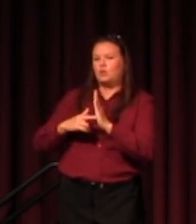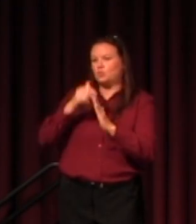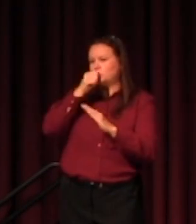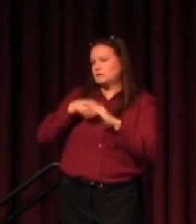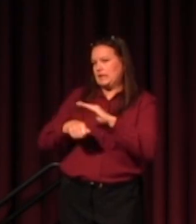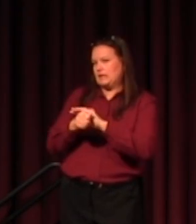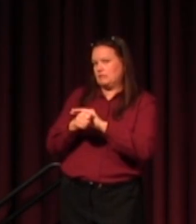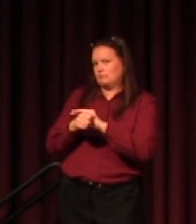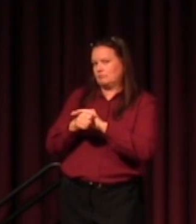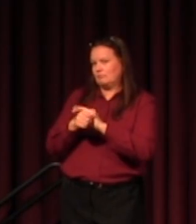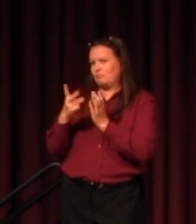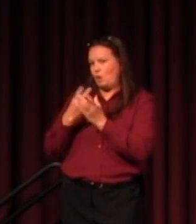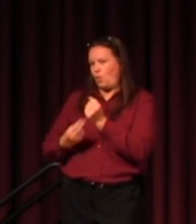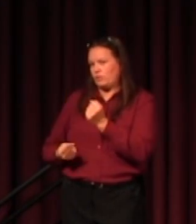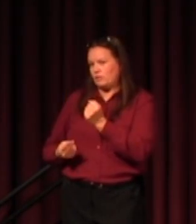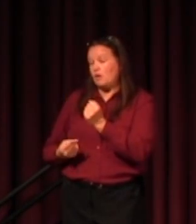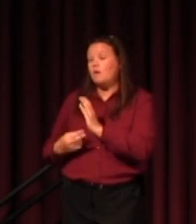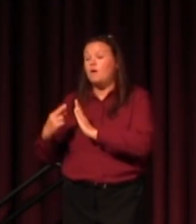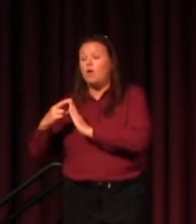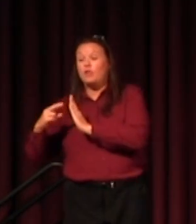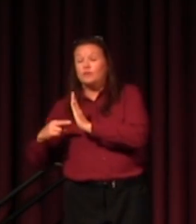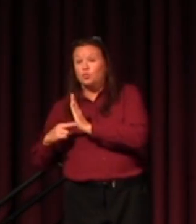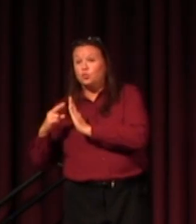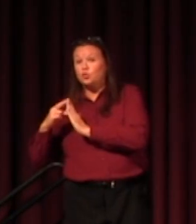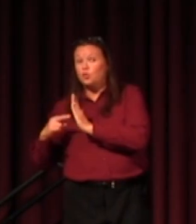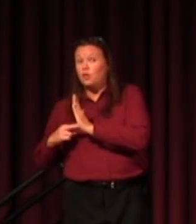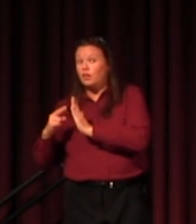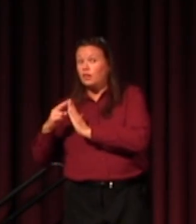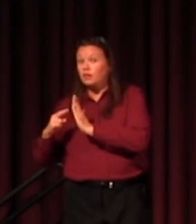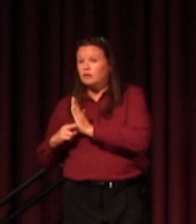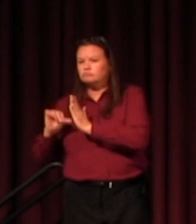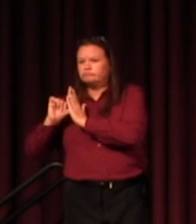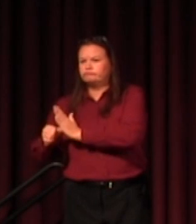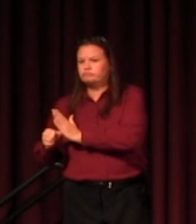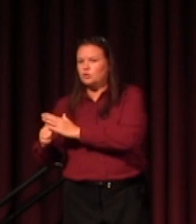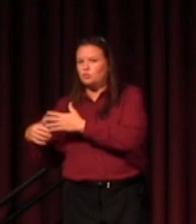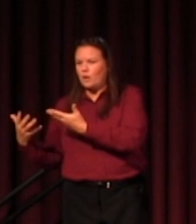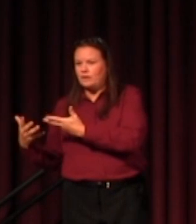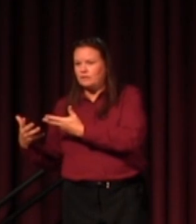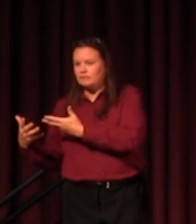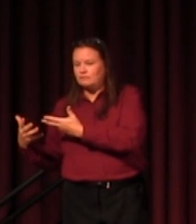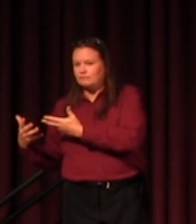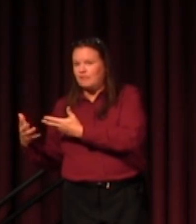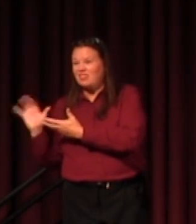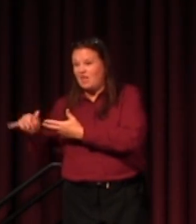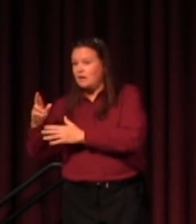The rule is what is enforced, not what's said.